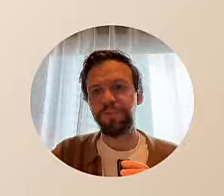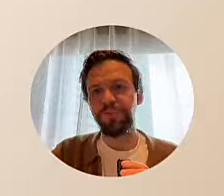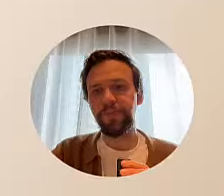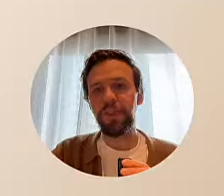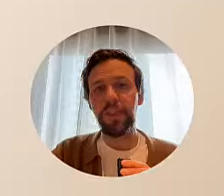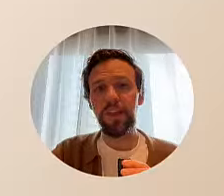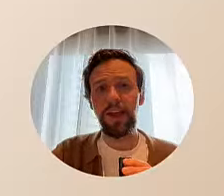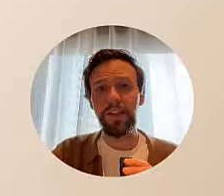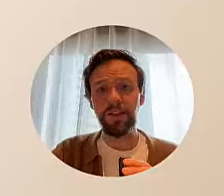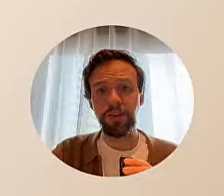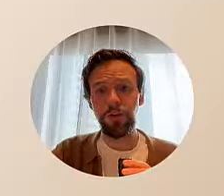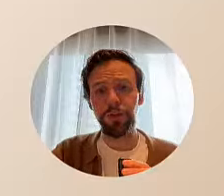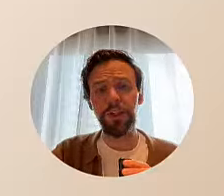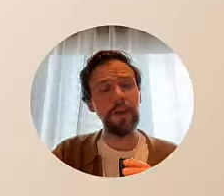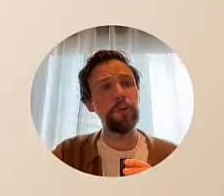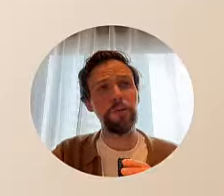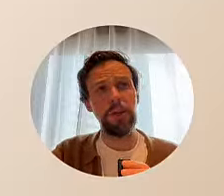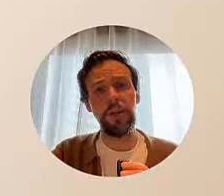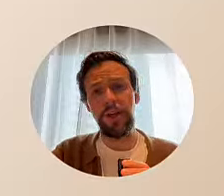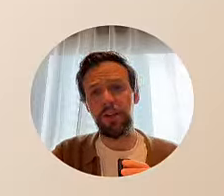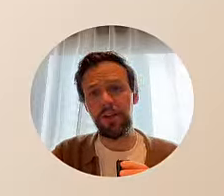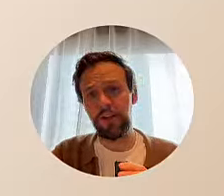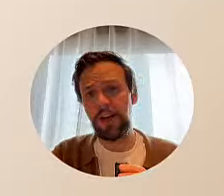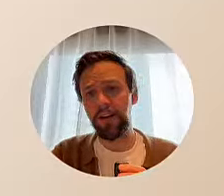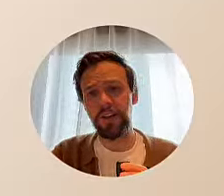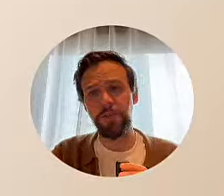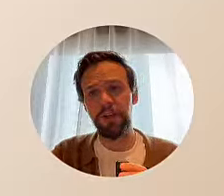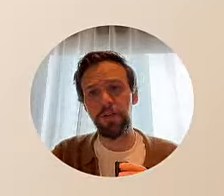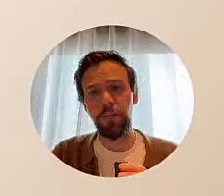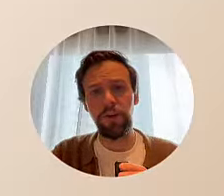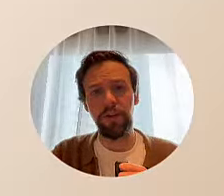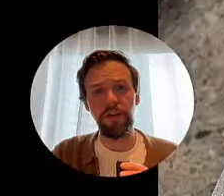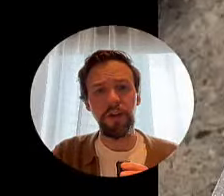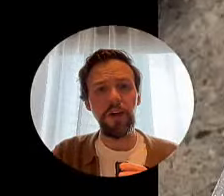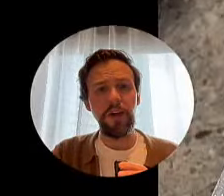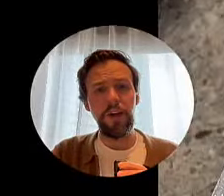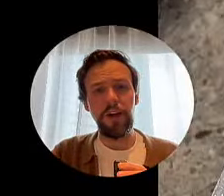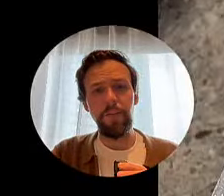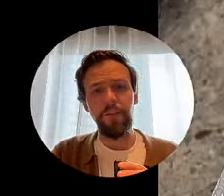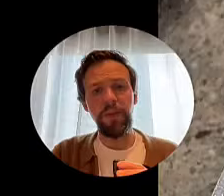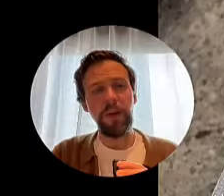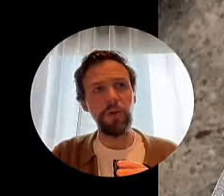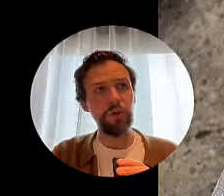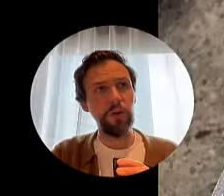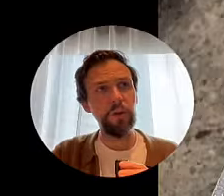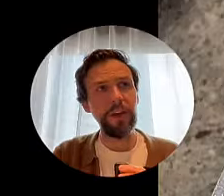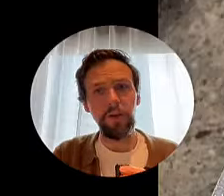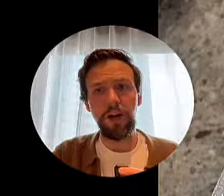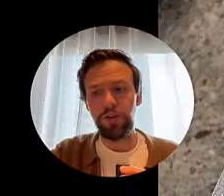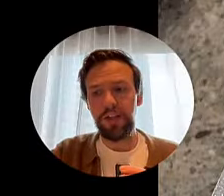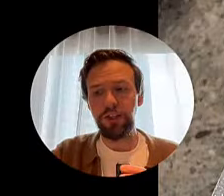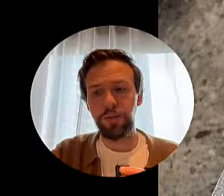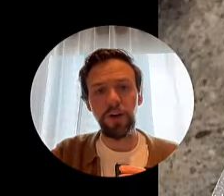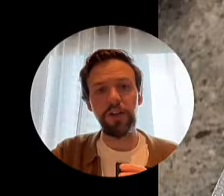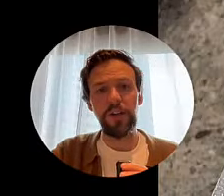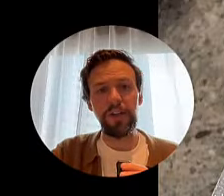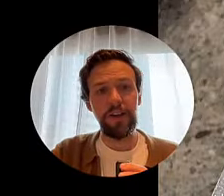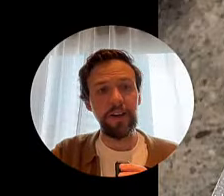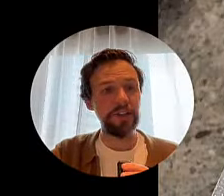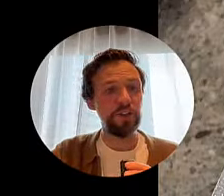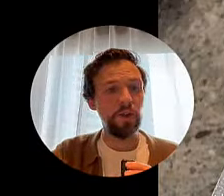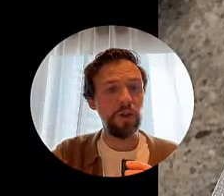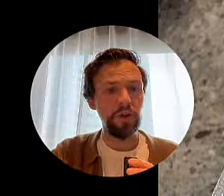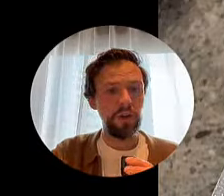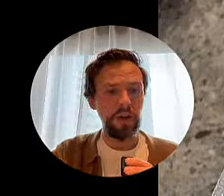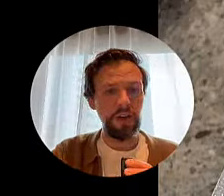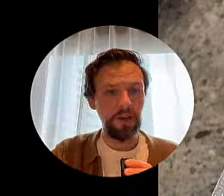problem. And the solution came to me at an unexpected point. I was wandering around the nature park, and then